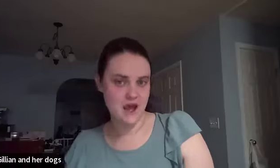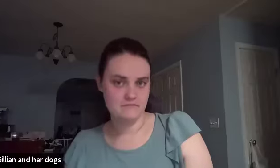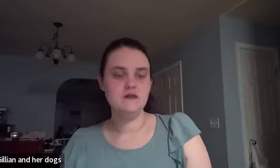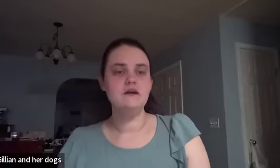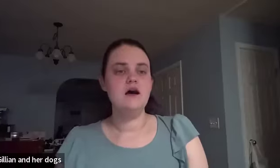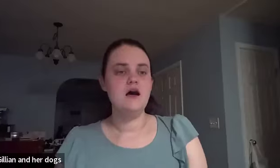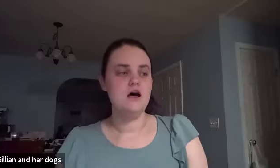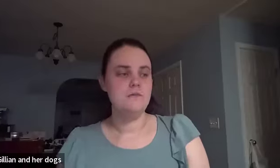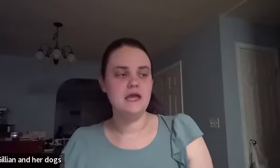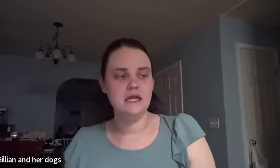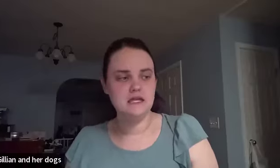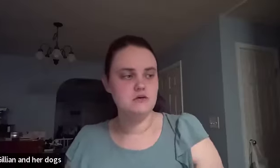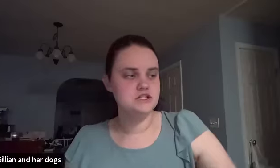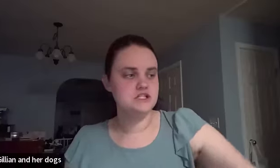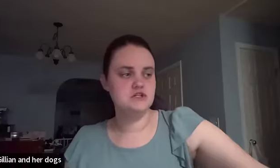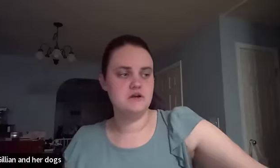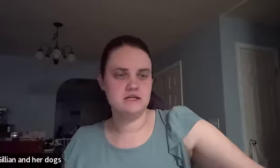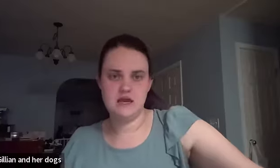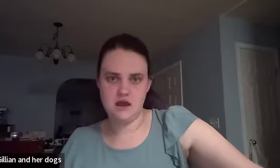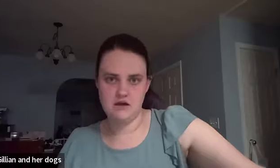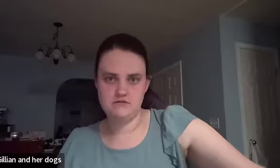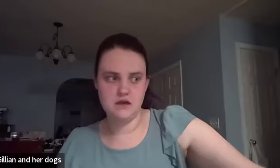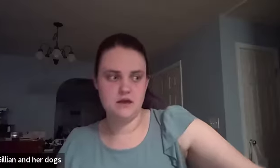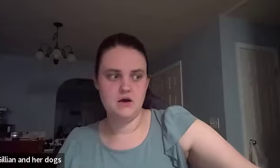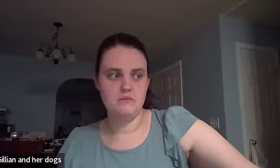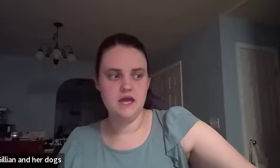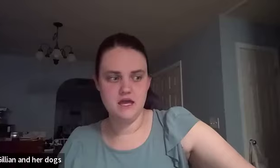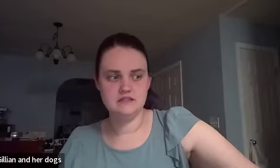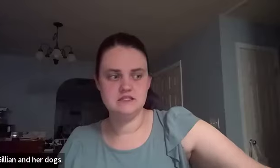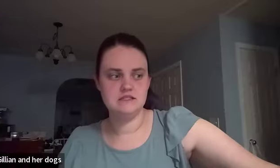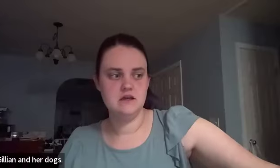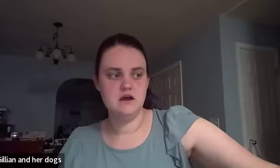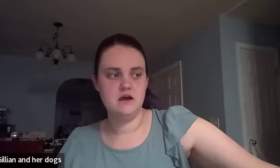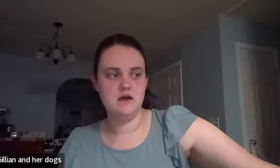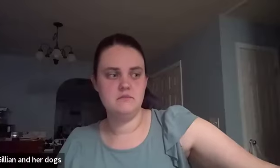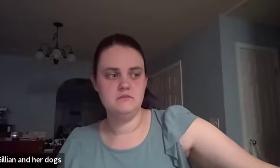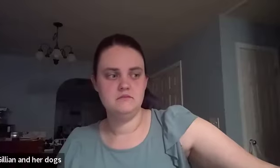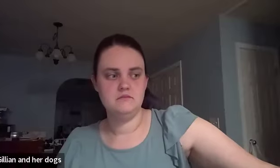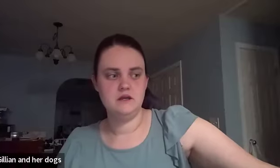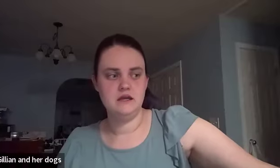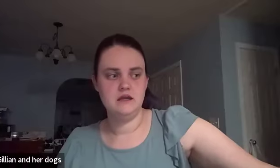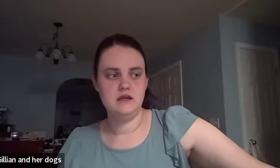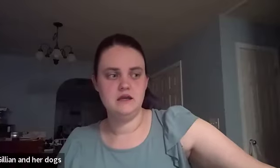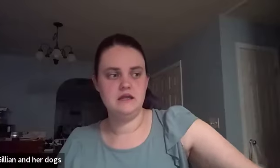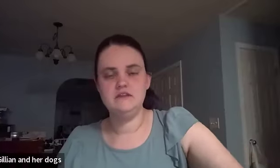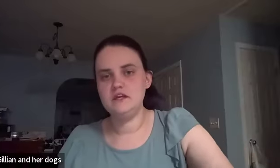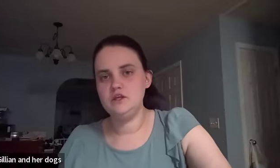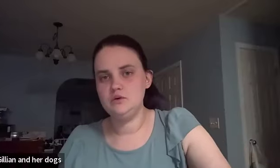yeah. Any questions you guys have about pets? Um, Anything